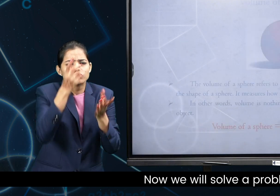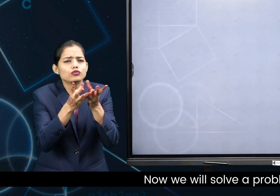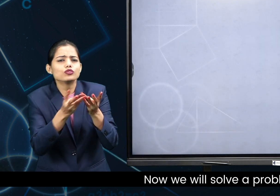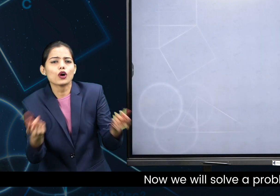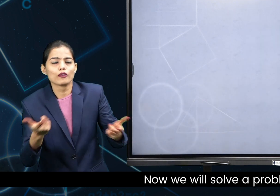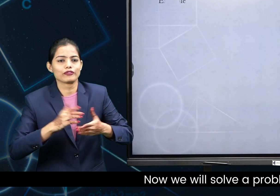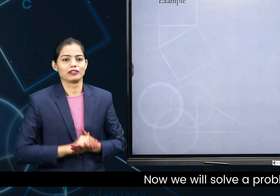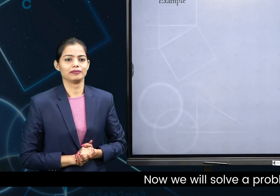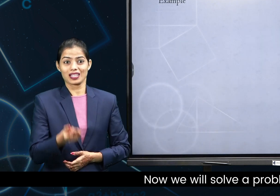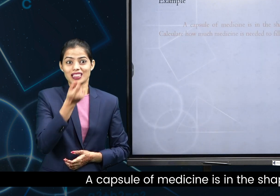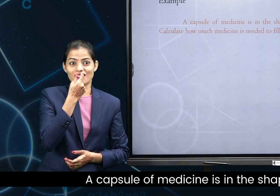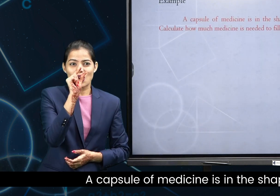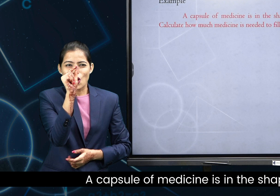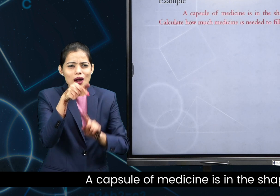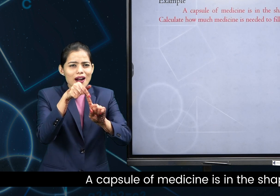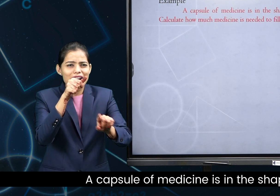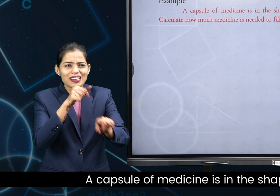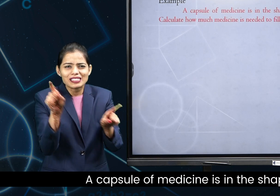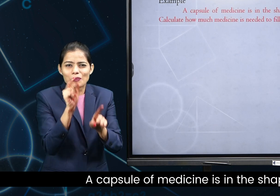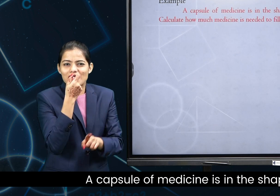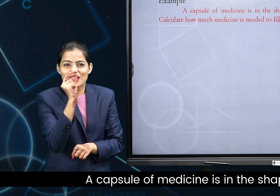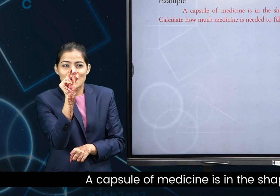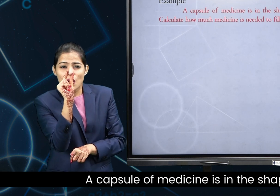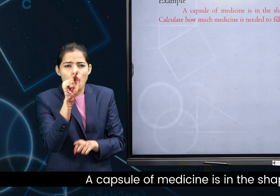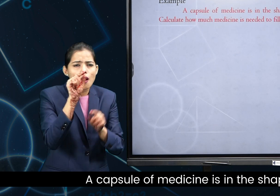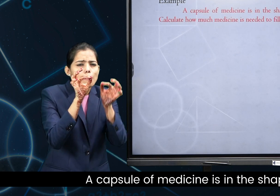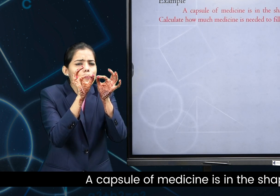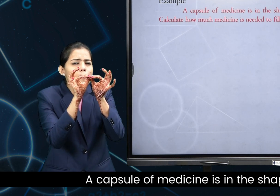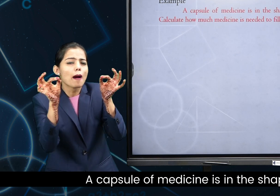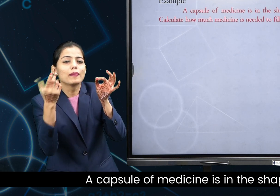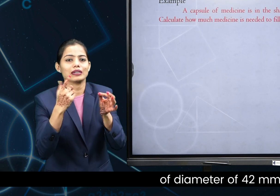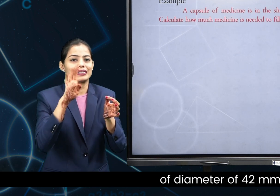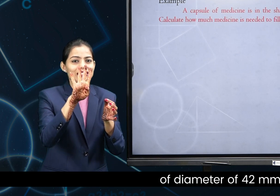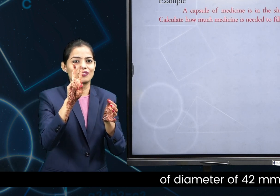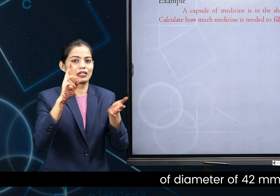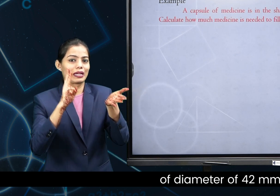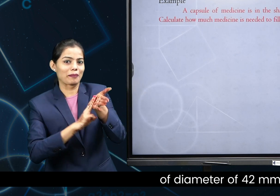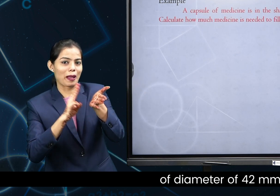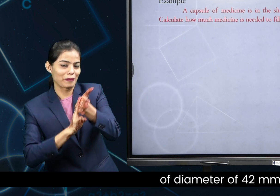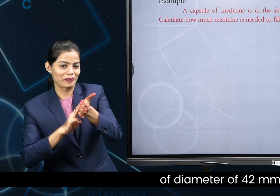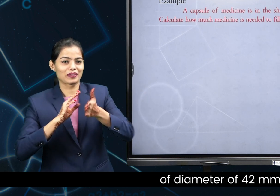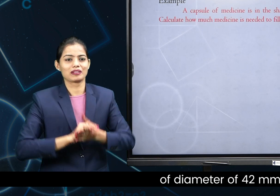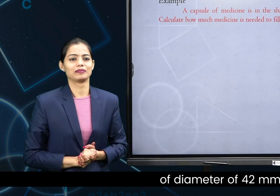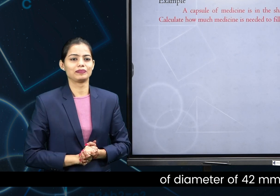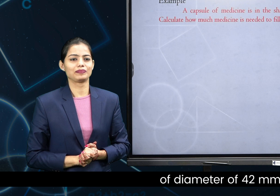problem. A capsule of medicine is in the shape of a sphere of a diameter of 42